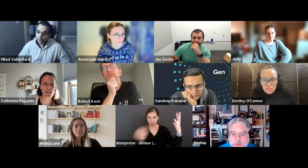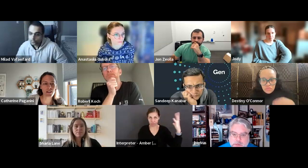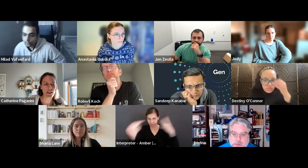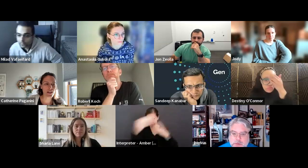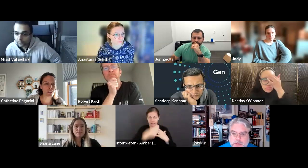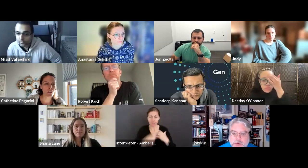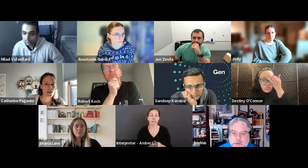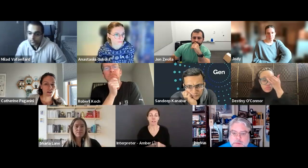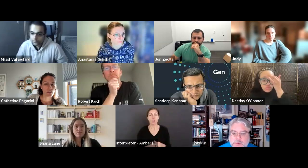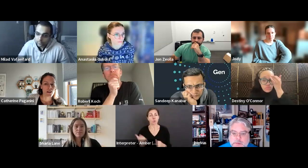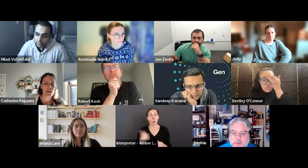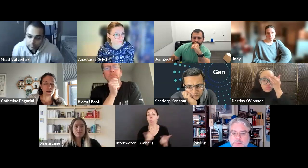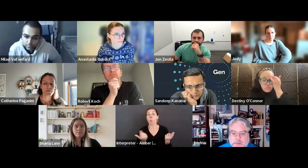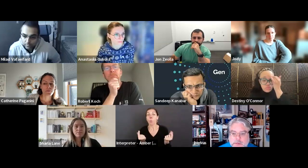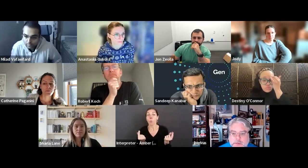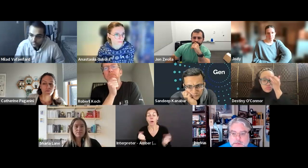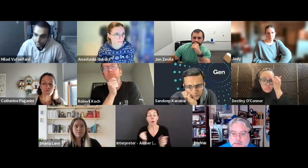we created a